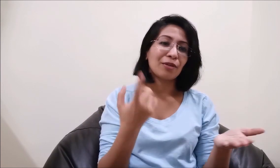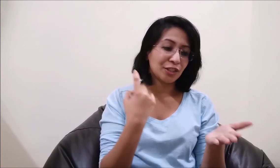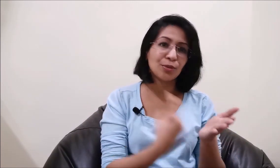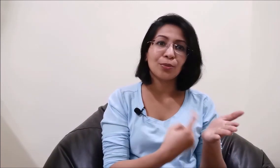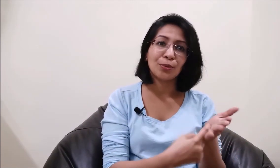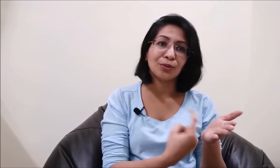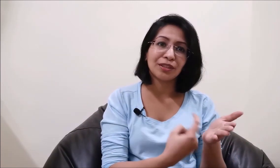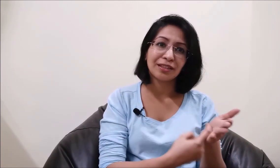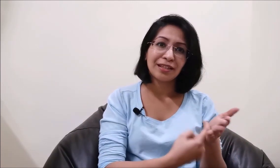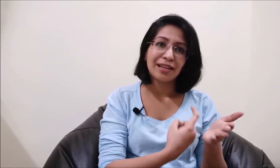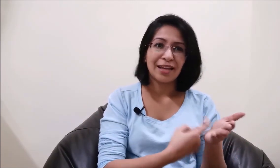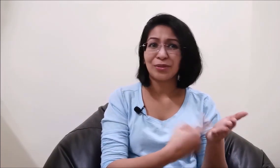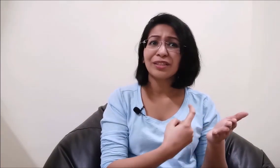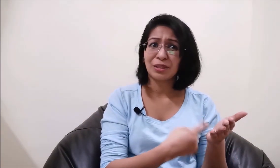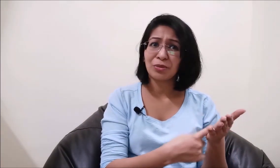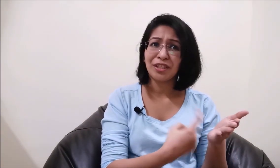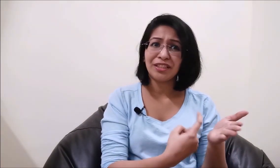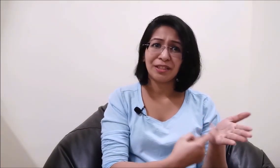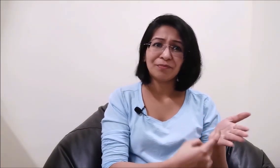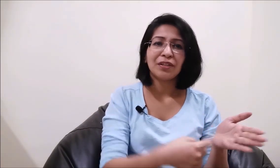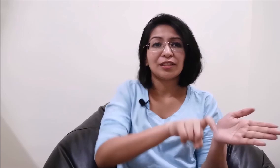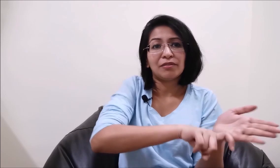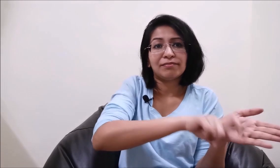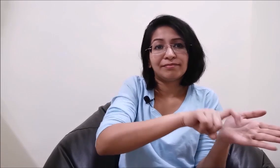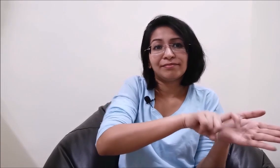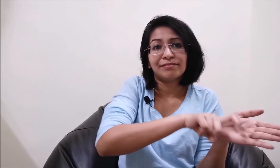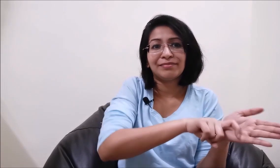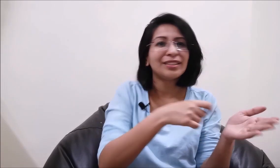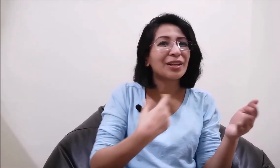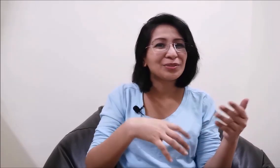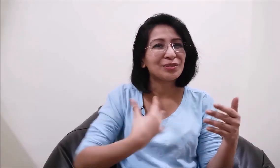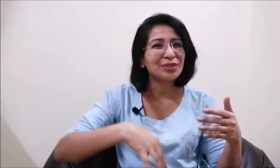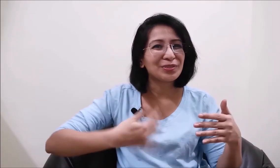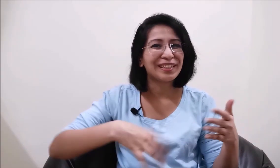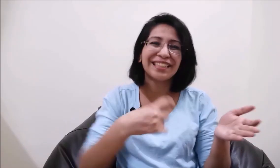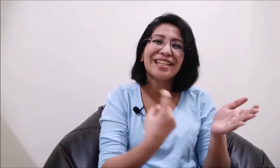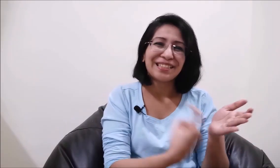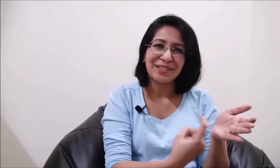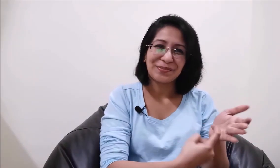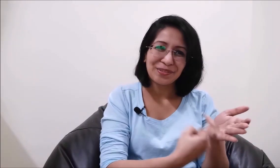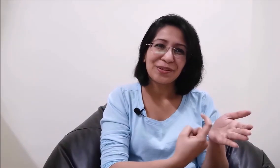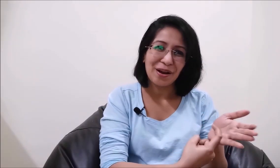Language, rules. And doing this is pretty easy. Instead of looks weird. So